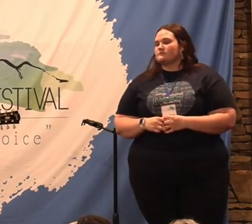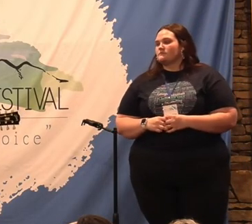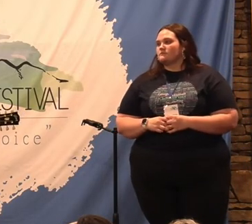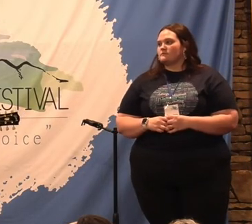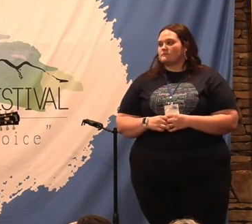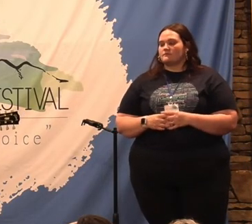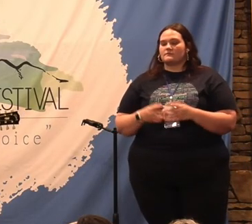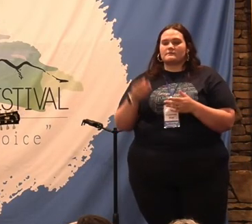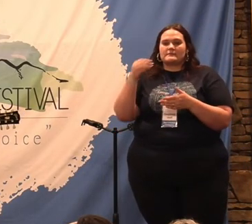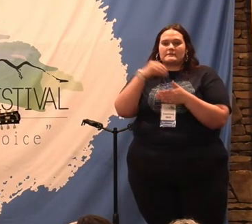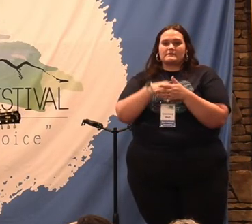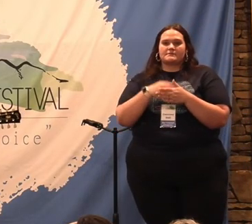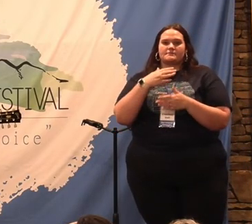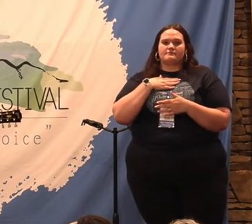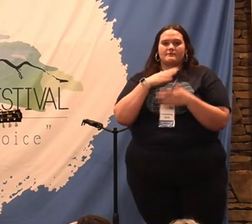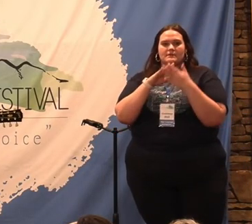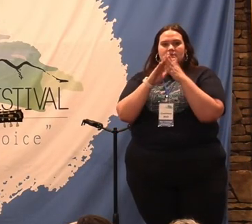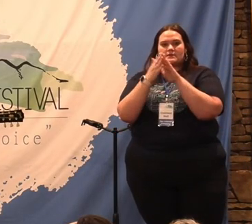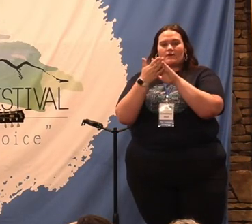In my town,